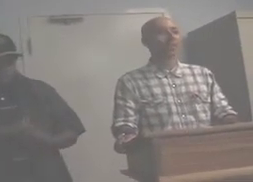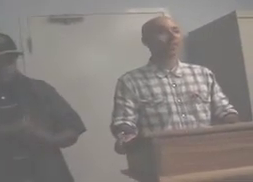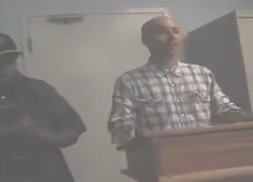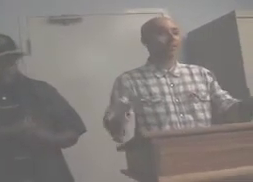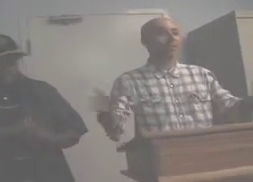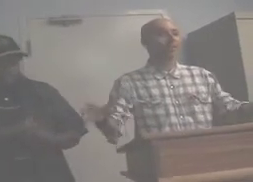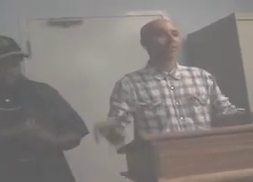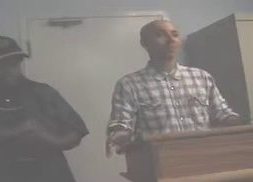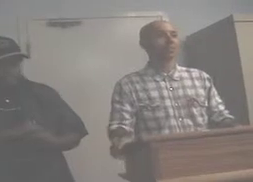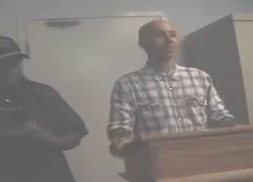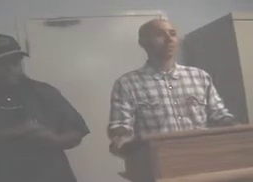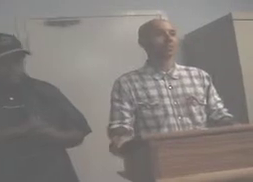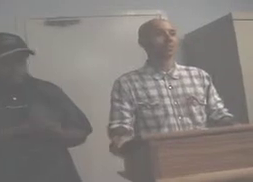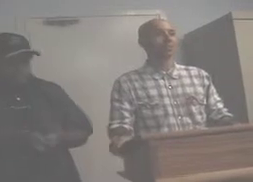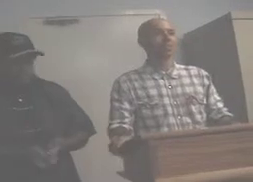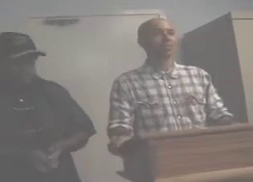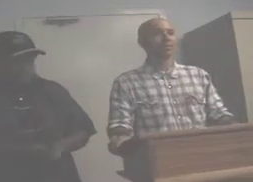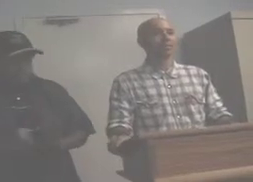and where we'll be speaking.